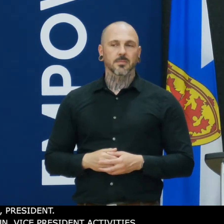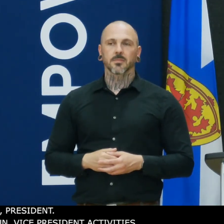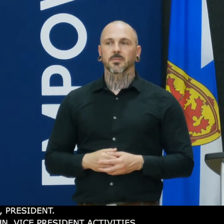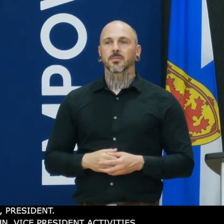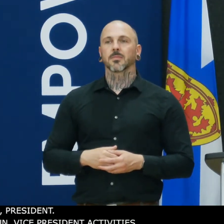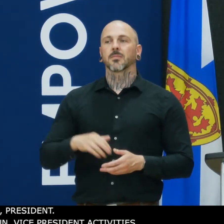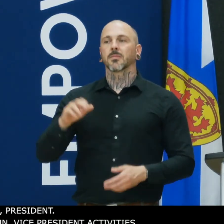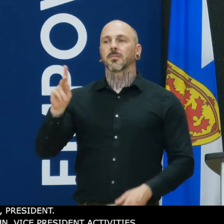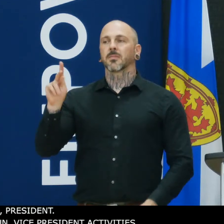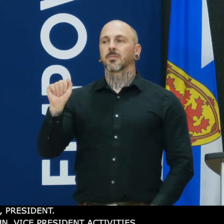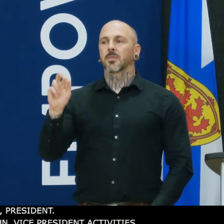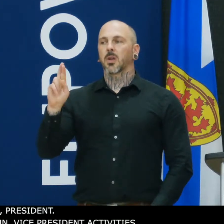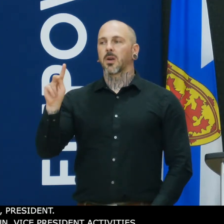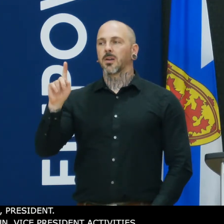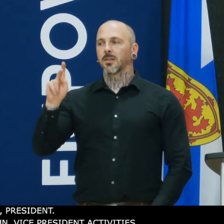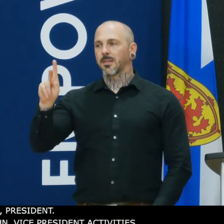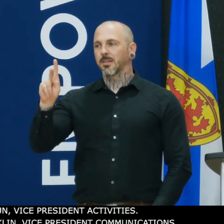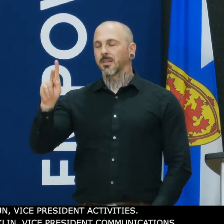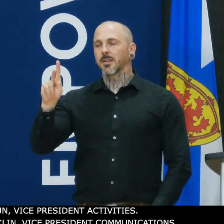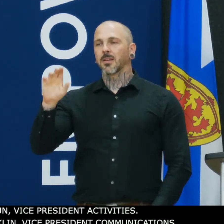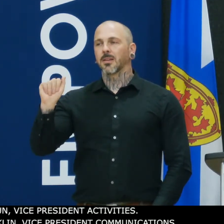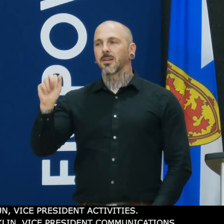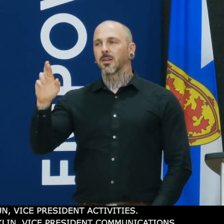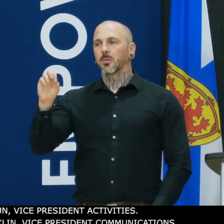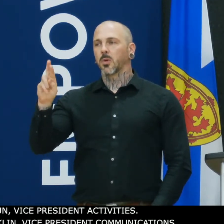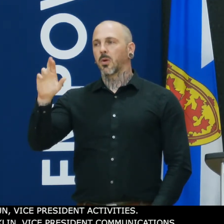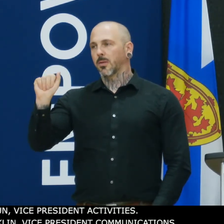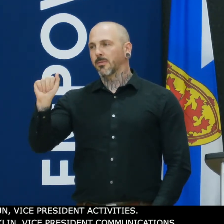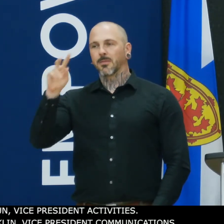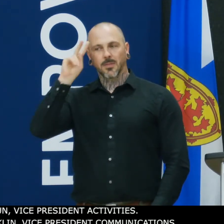Kartik Arora, Vice President Finance.